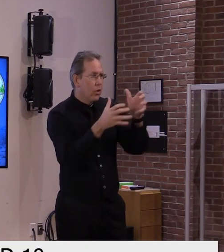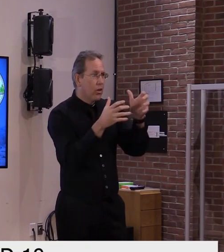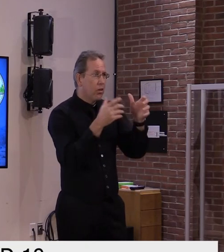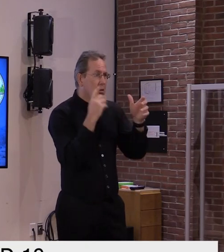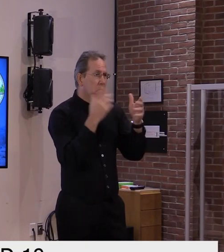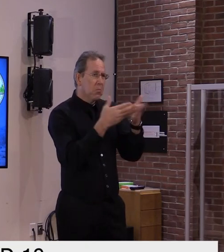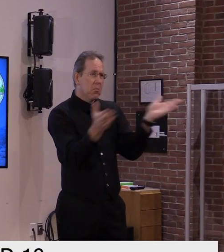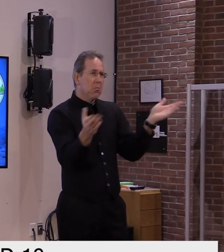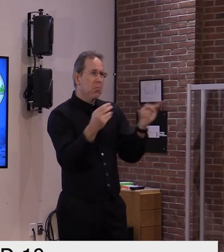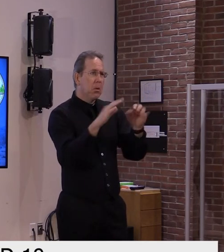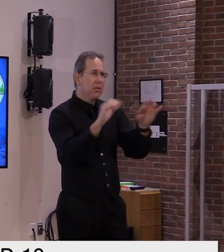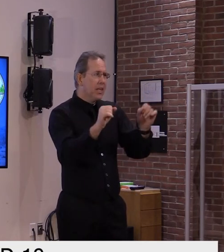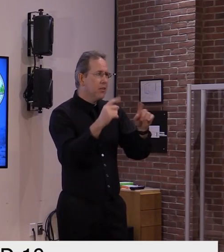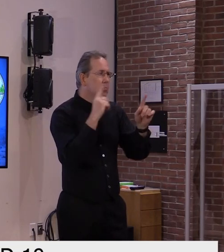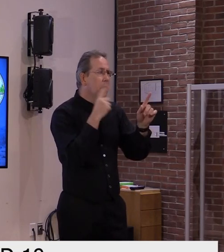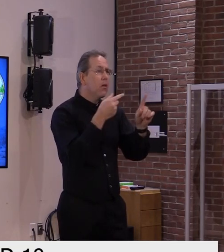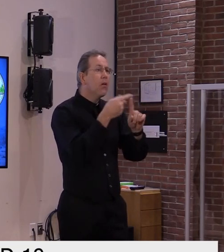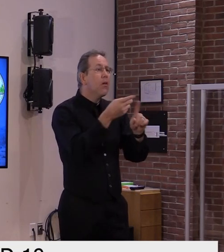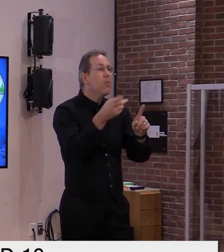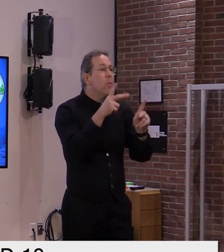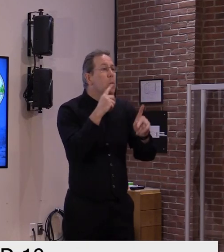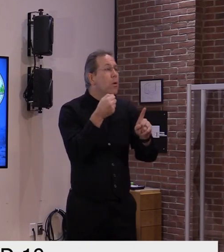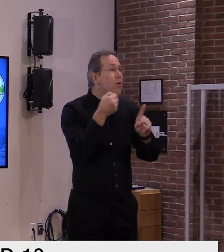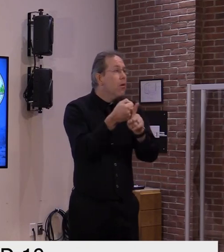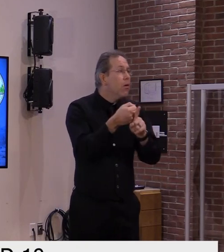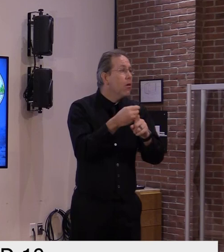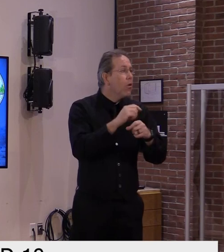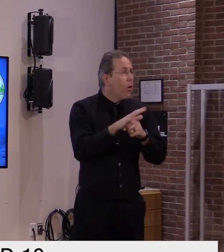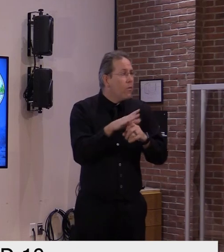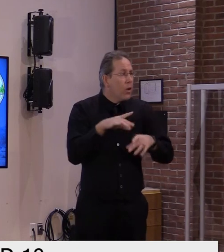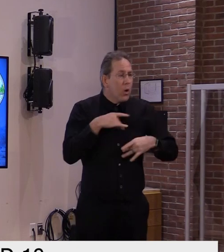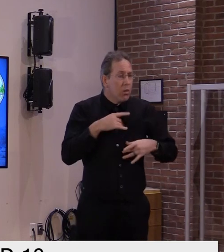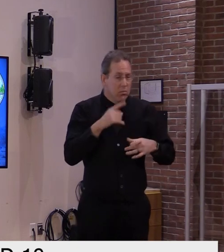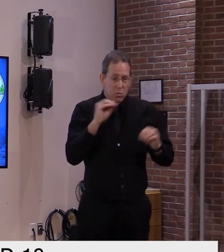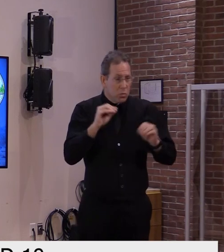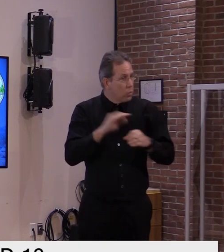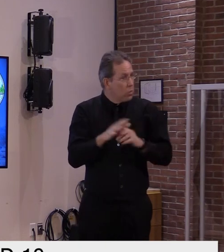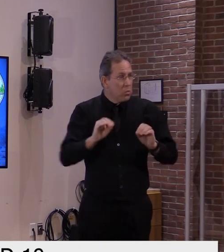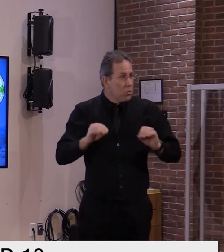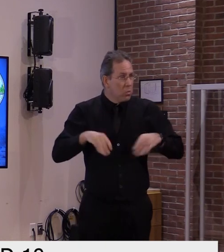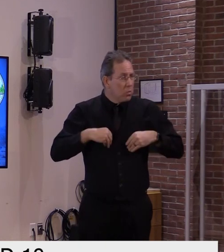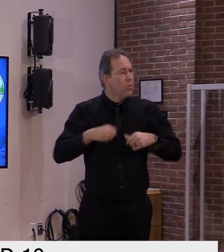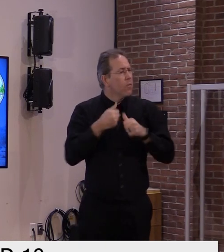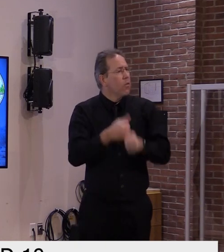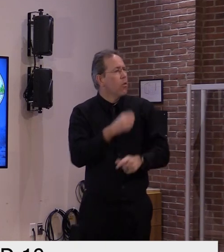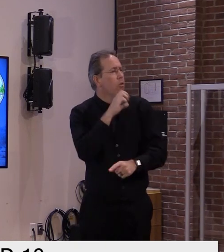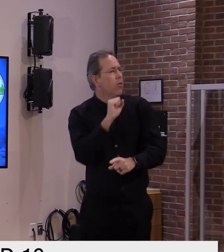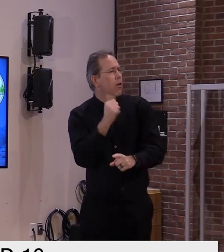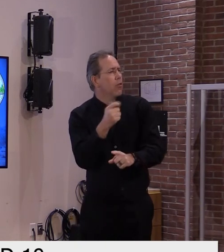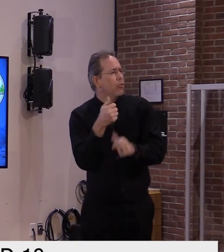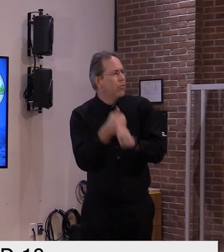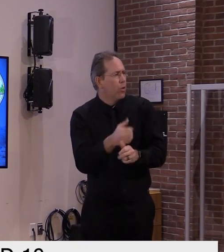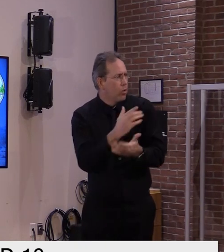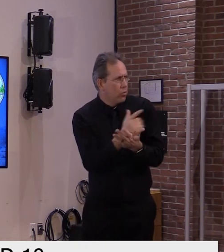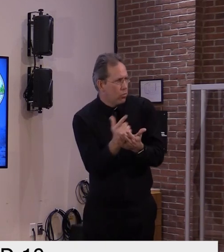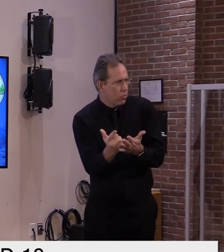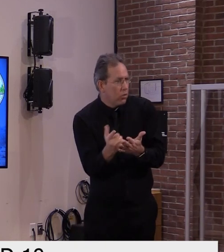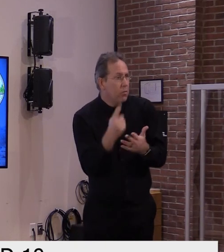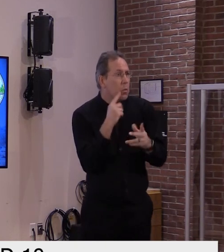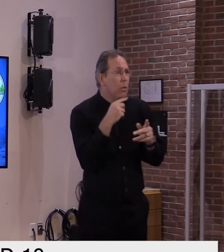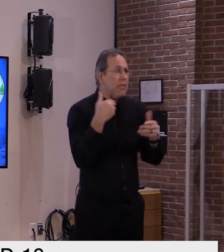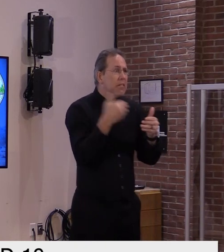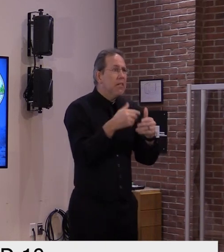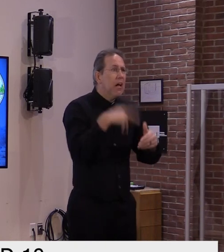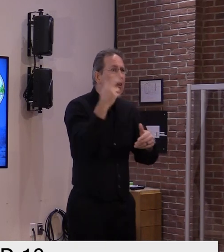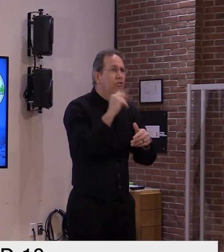dying. And that's our goal right here, is just to make sure that we prevent as many deaths as possible as we get through this.